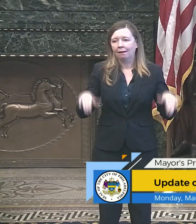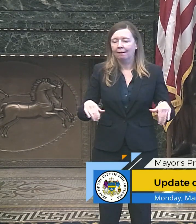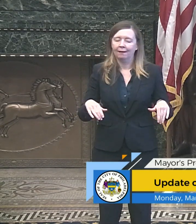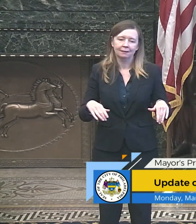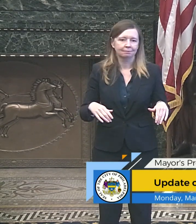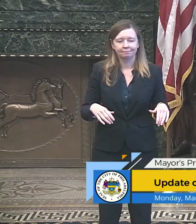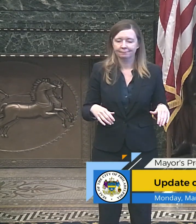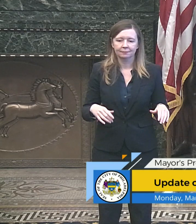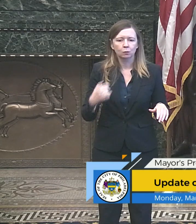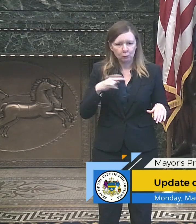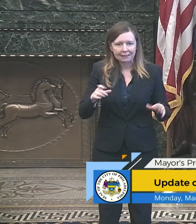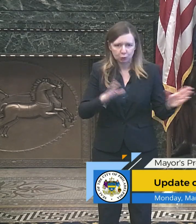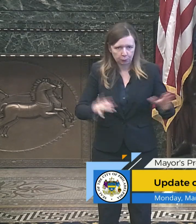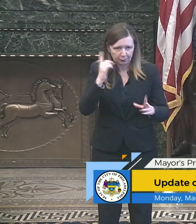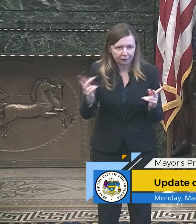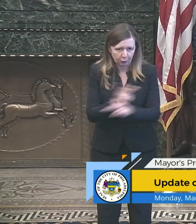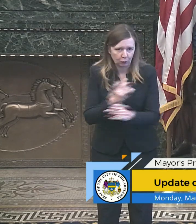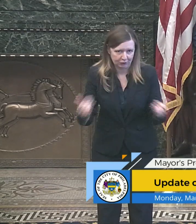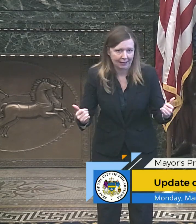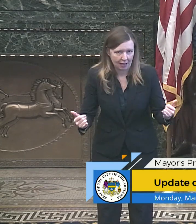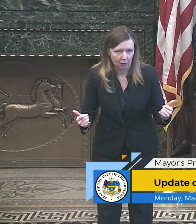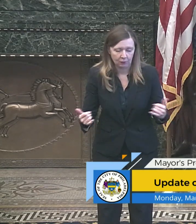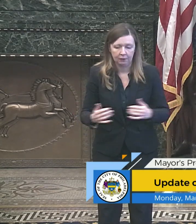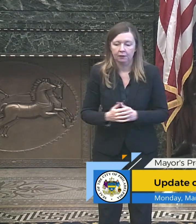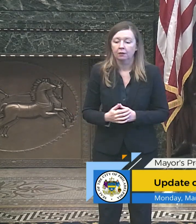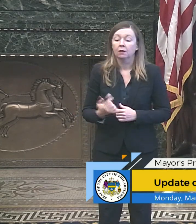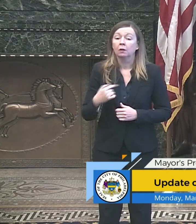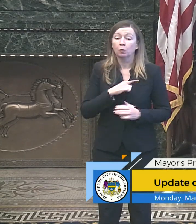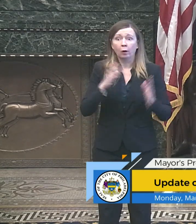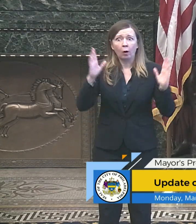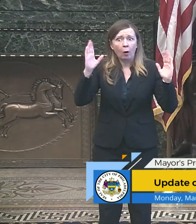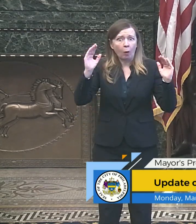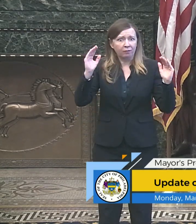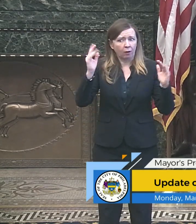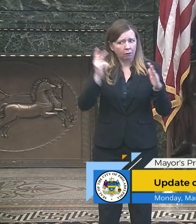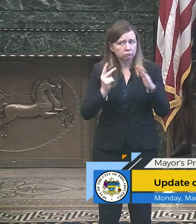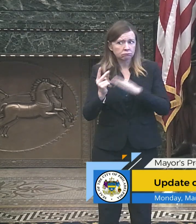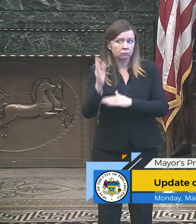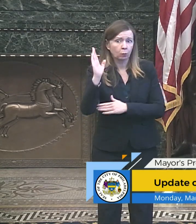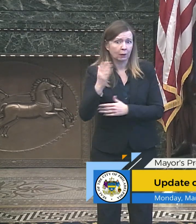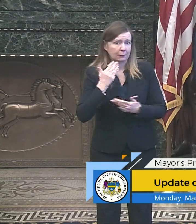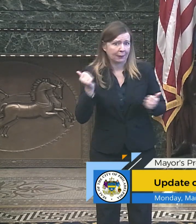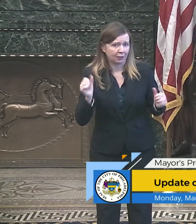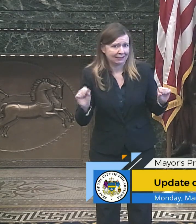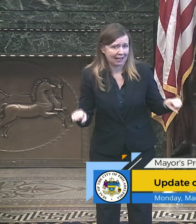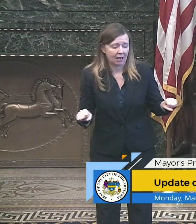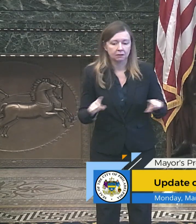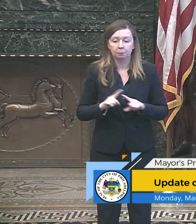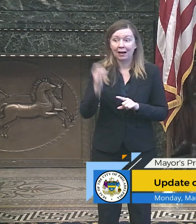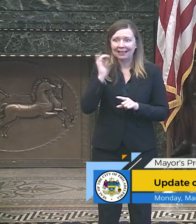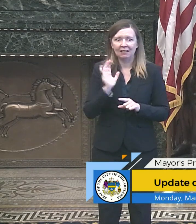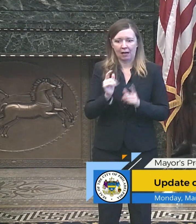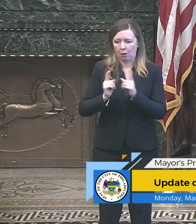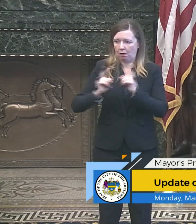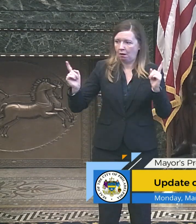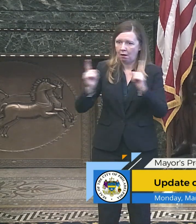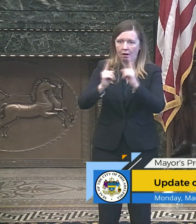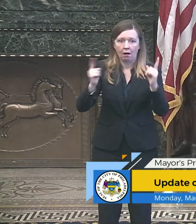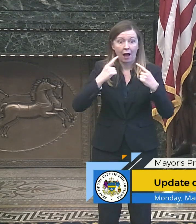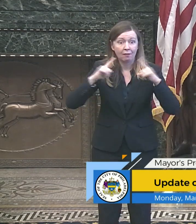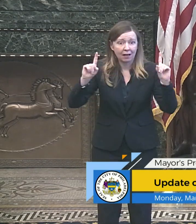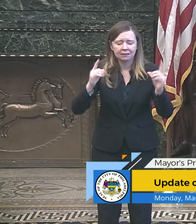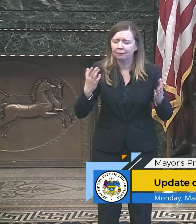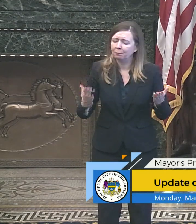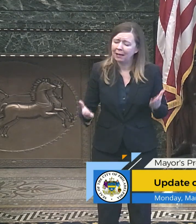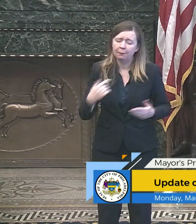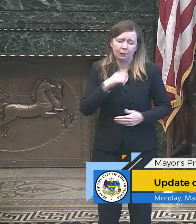prepare for the worst. We need to prepare for the worst. But we are hopeful that it'll be better than the worst. And if our social distancing is very effective, we may not